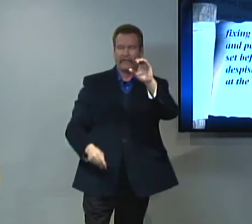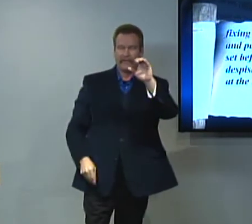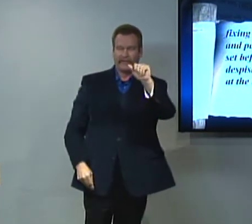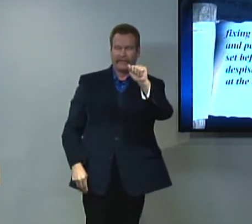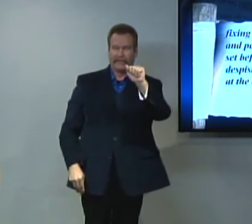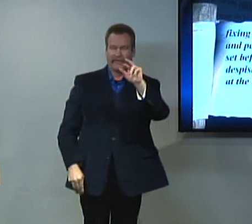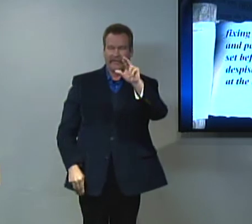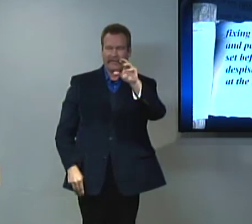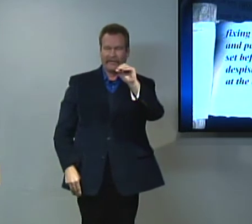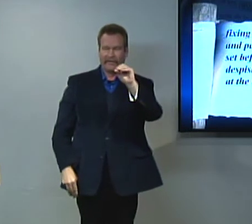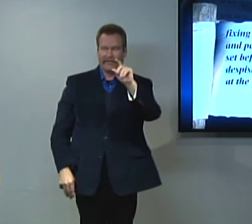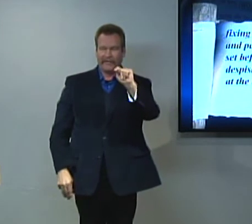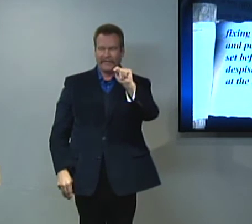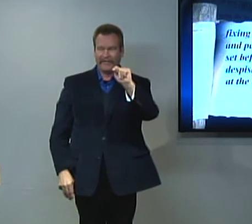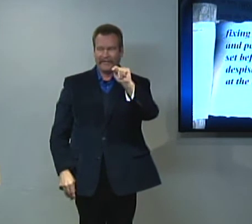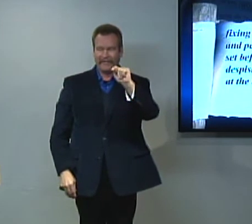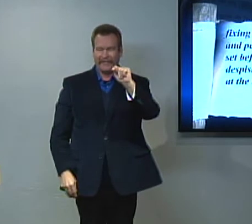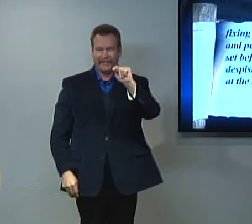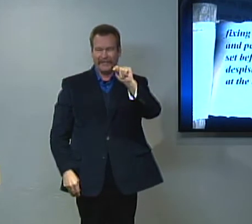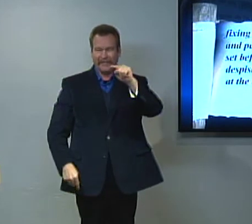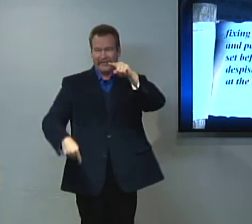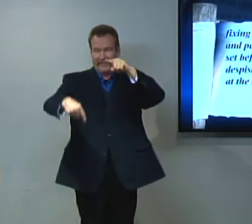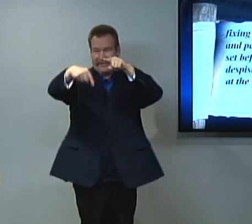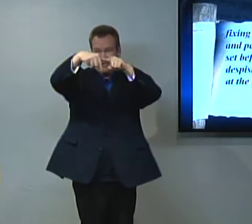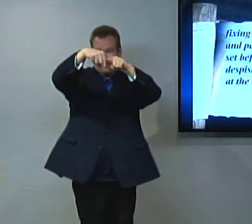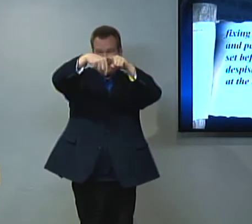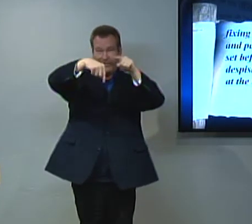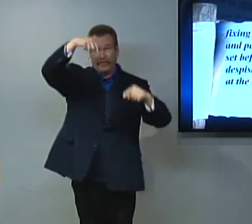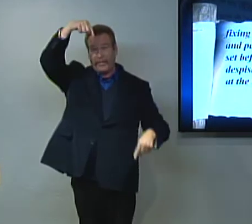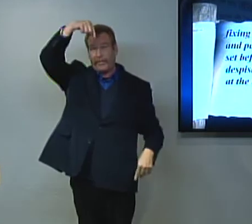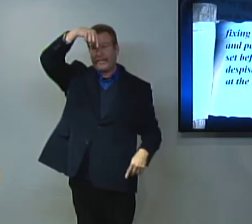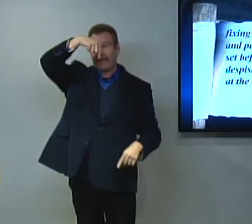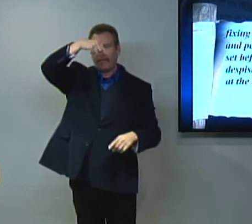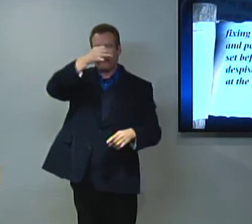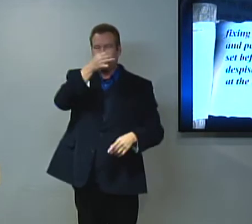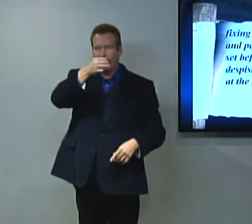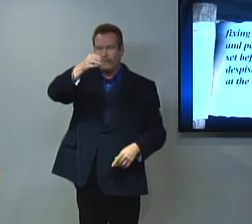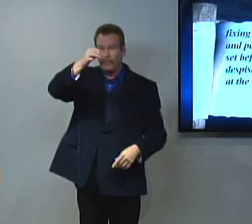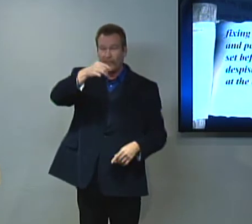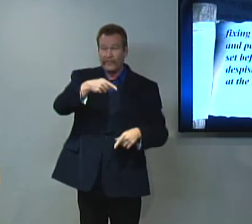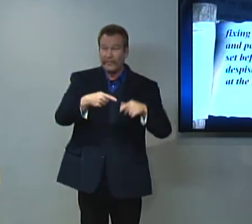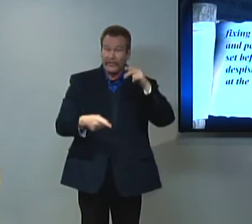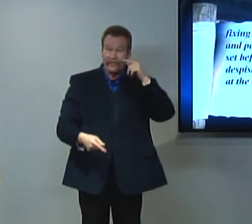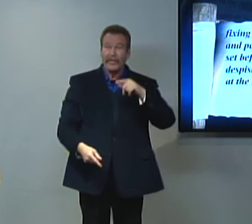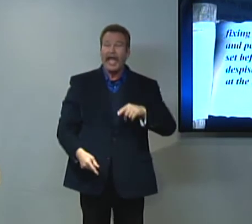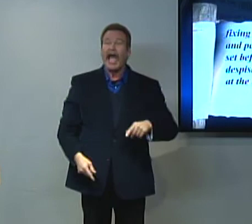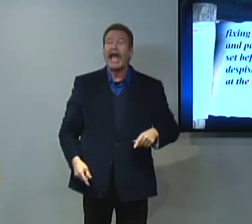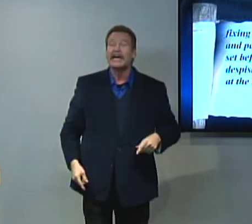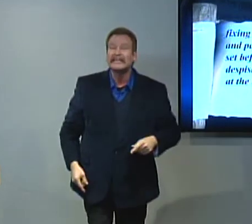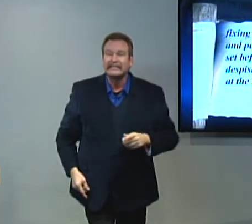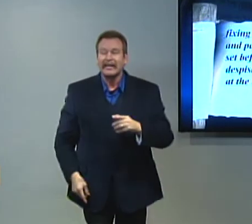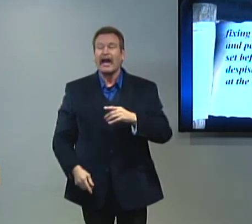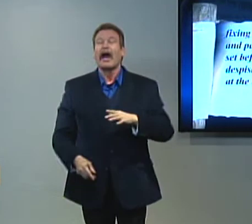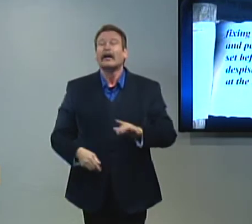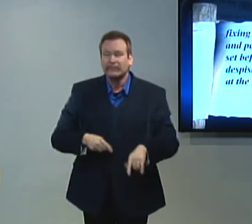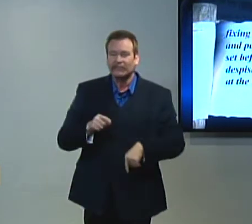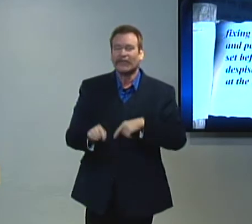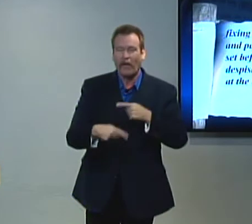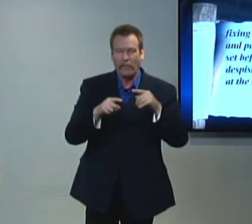Instead, he tied a string to the stick and he tied a carrot to the string. And he got the